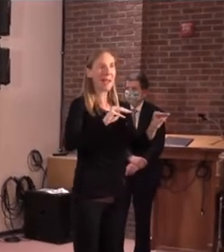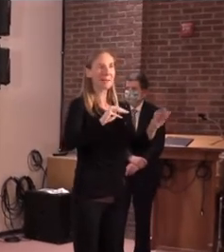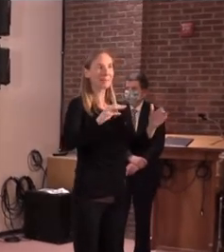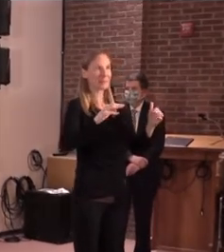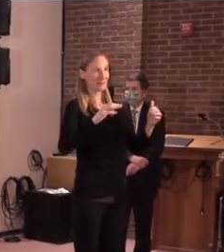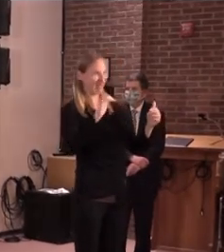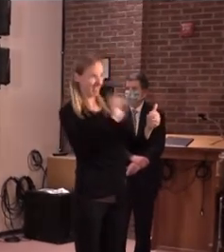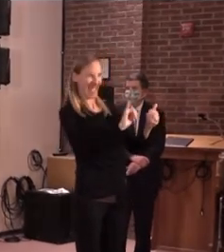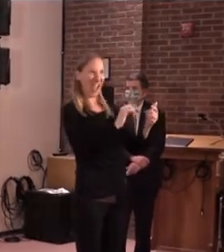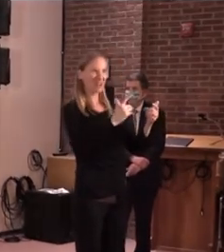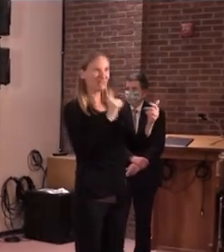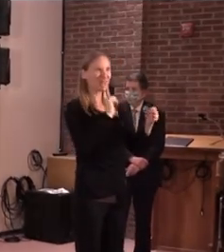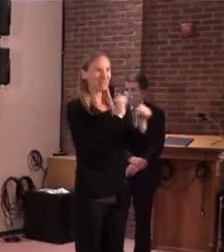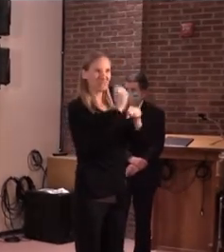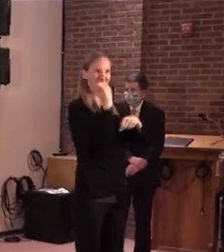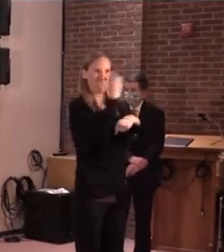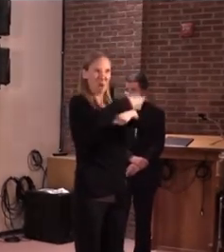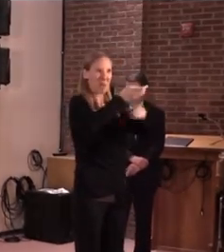pandemic.